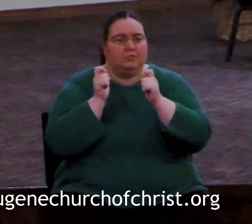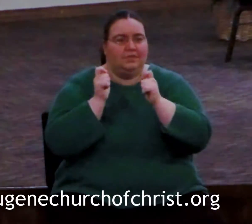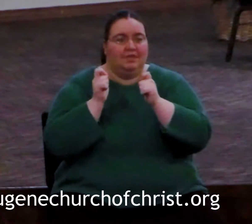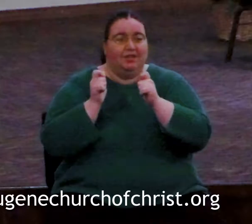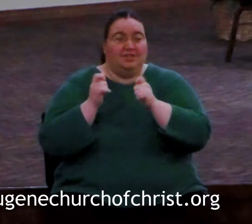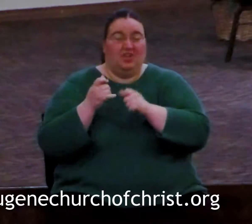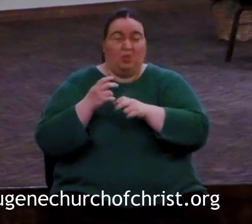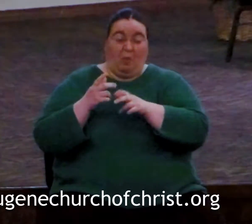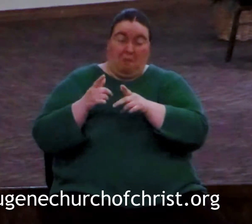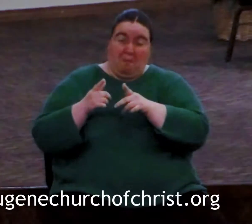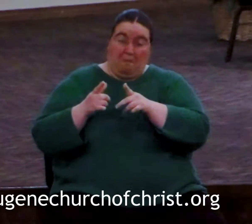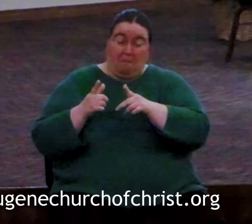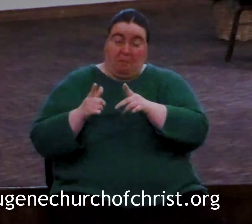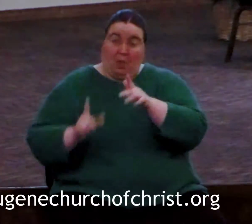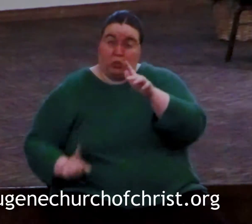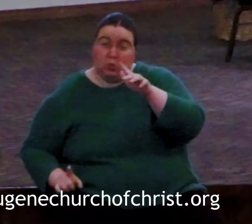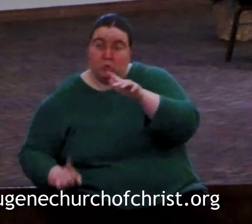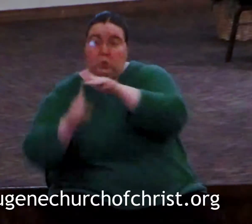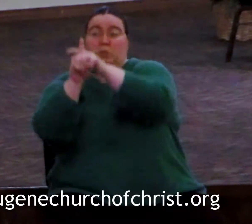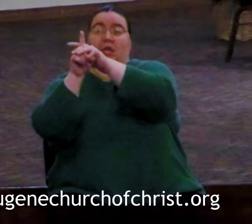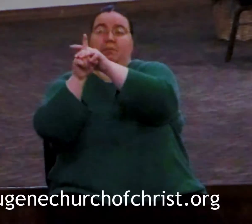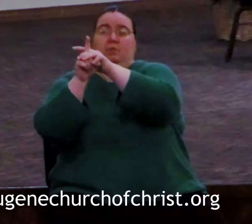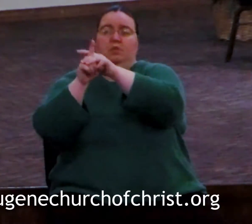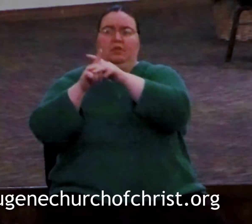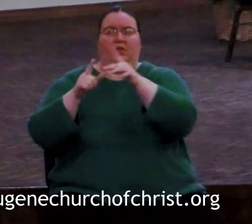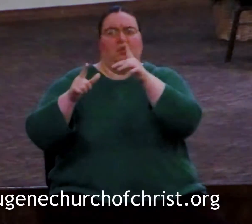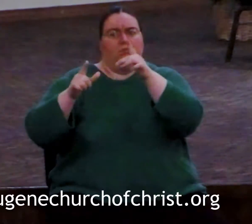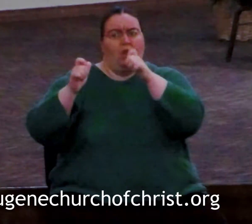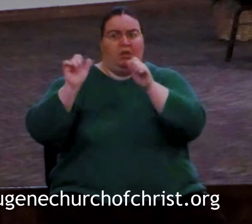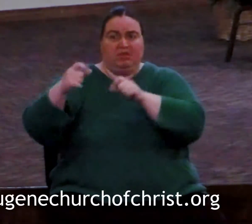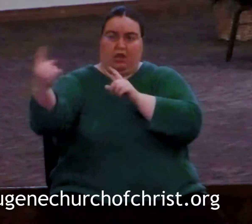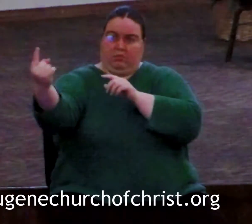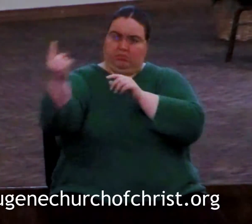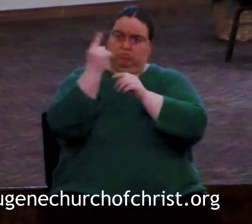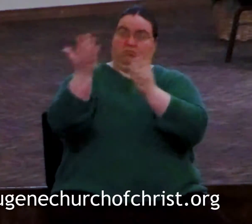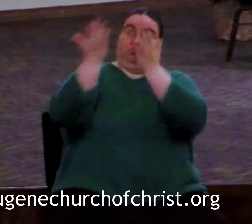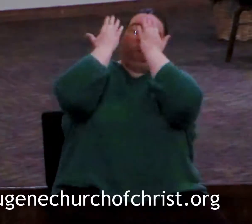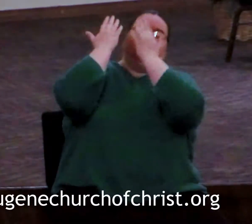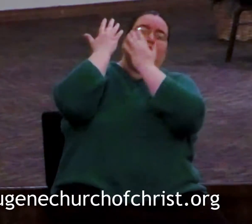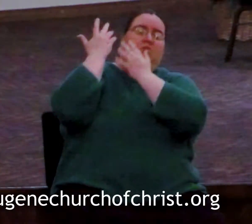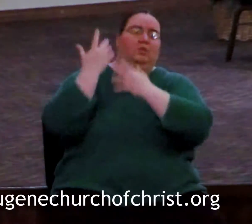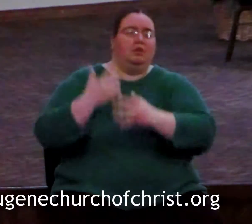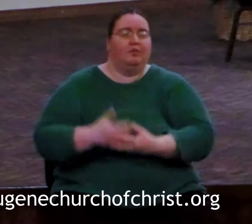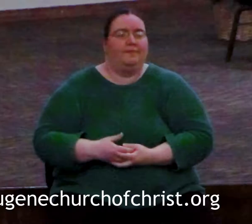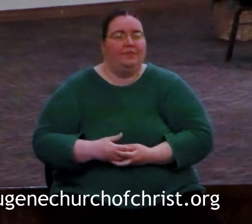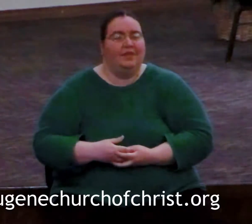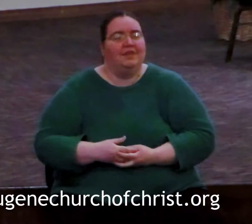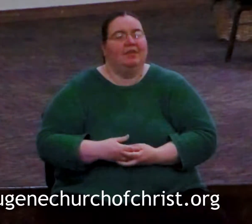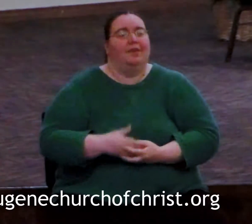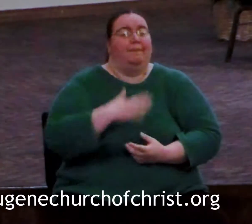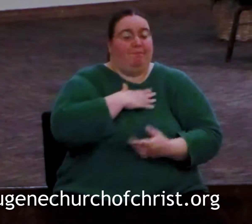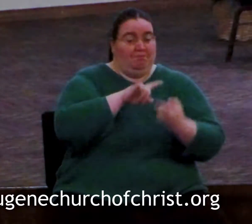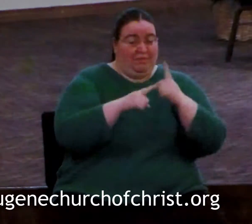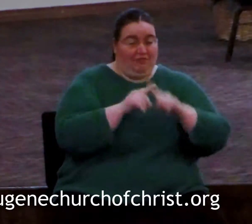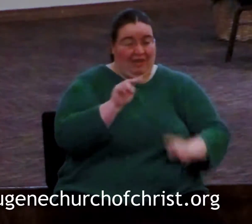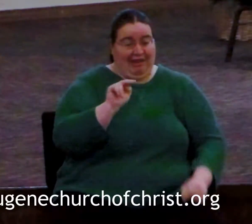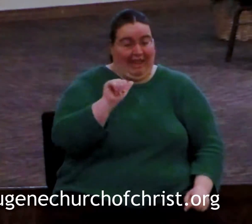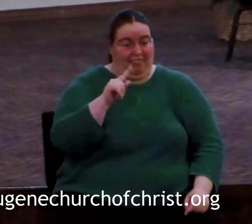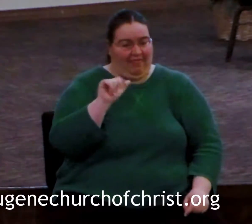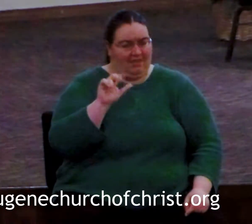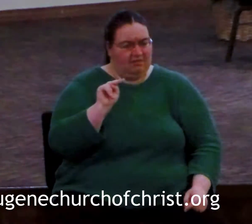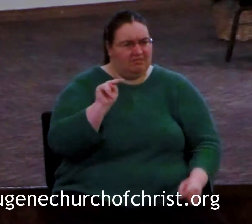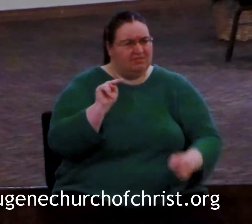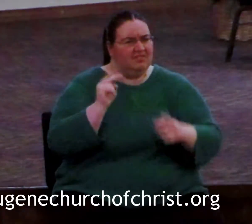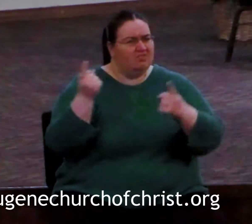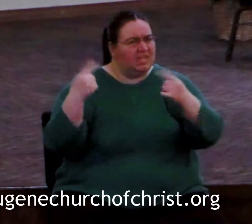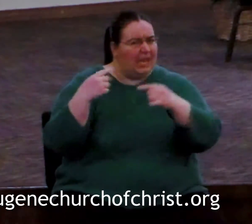yourself in the midst of it. My friend Nathan that came and spoke to us a few months ago told us about tornadoes and what the terror of that is